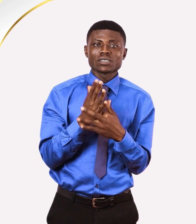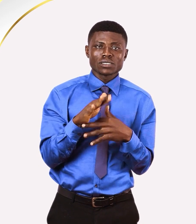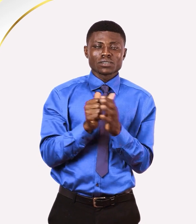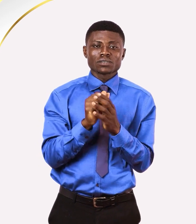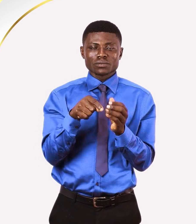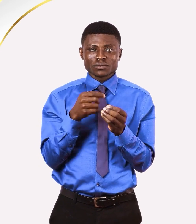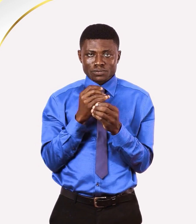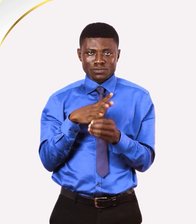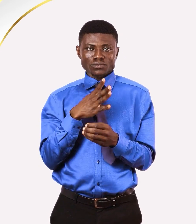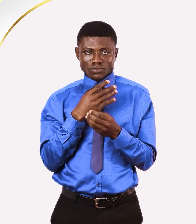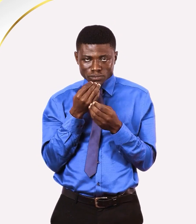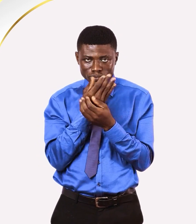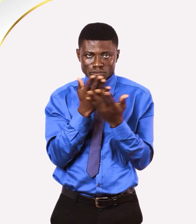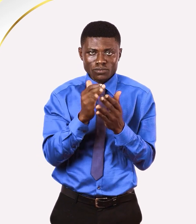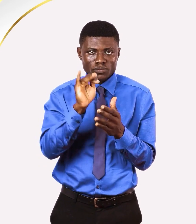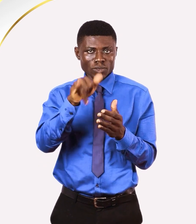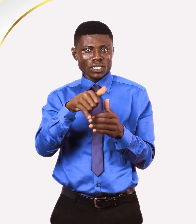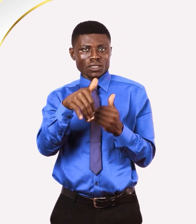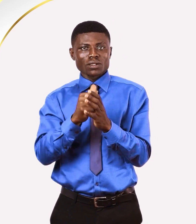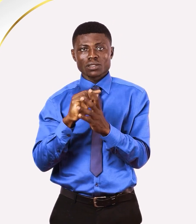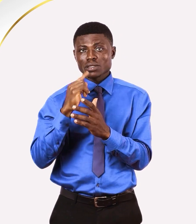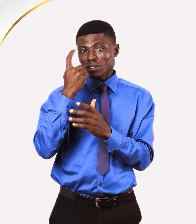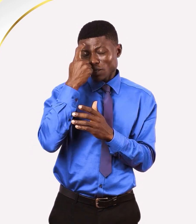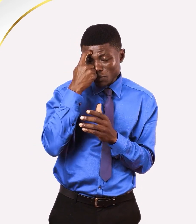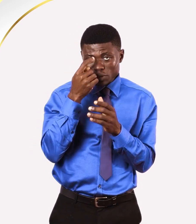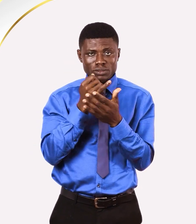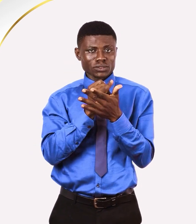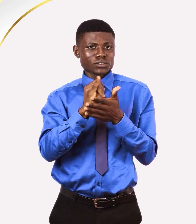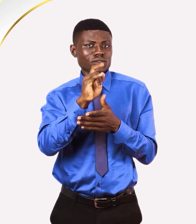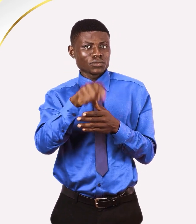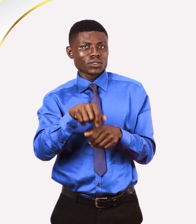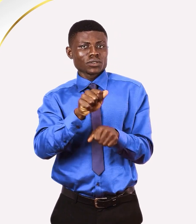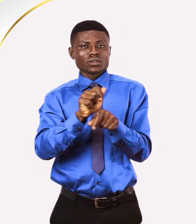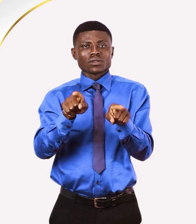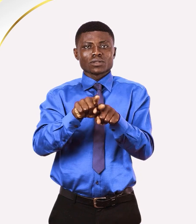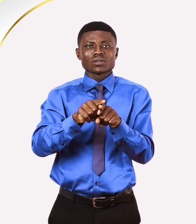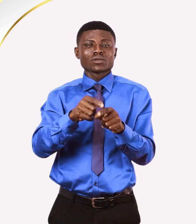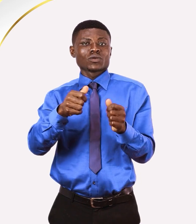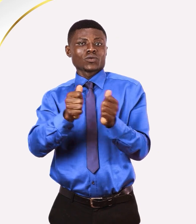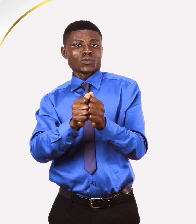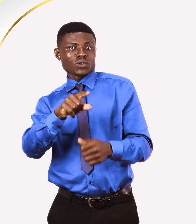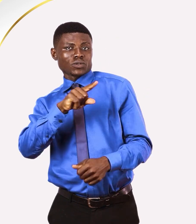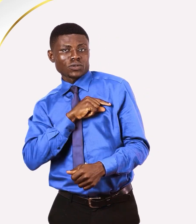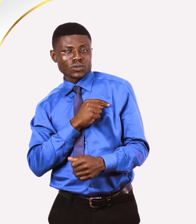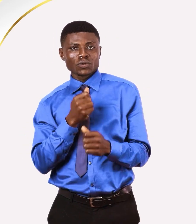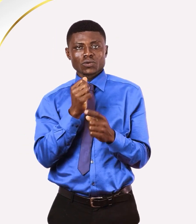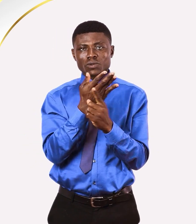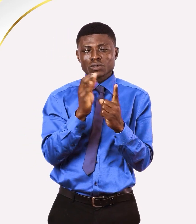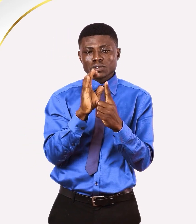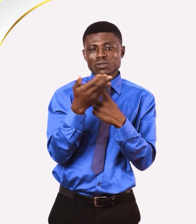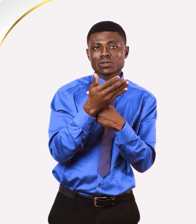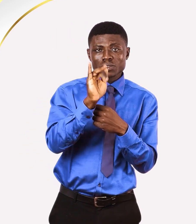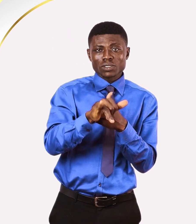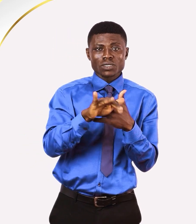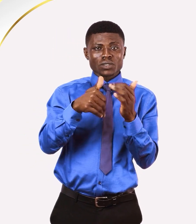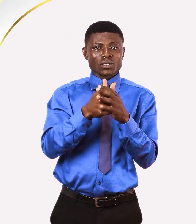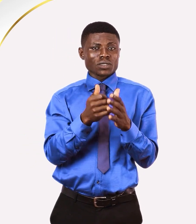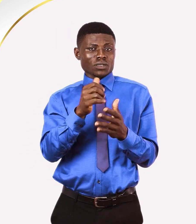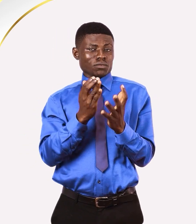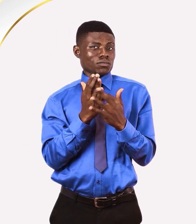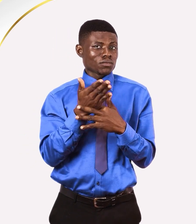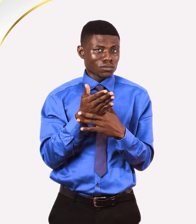access to official information held by government institutions and the qualifications and conditions under which